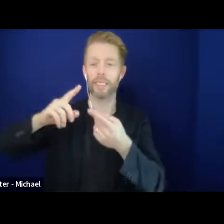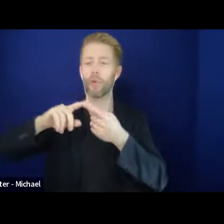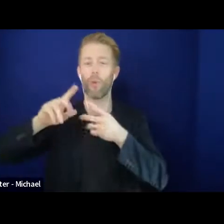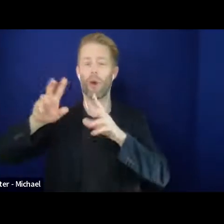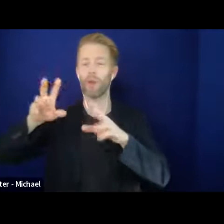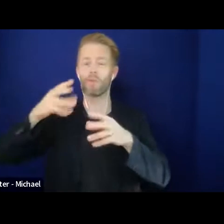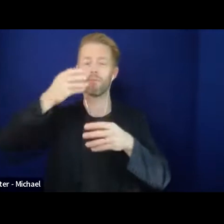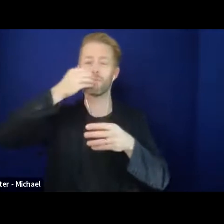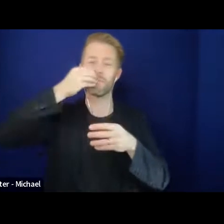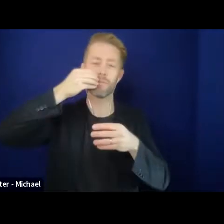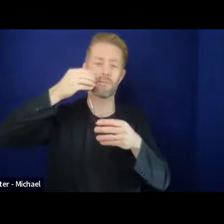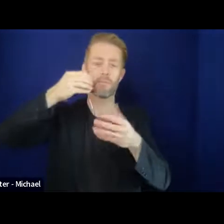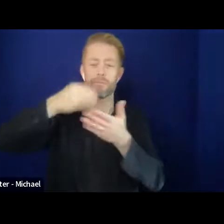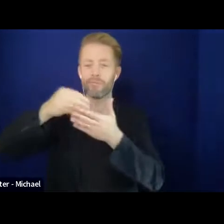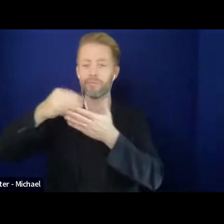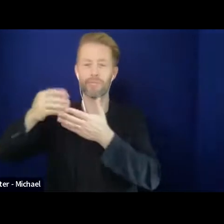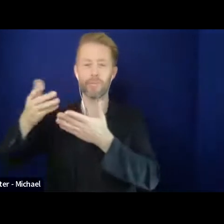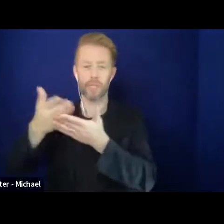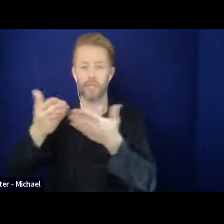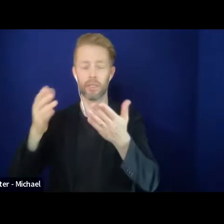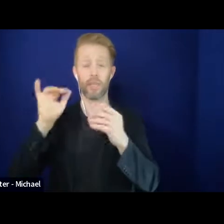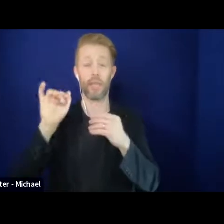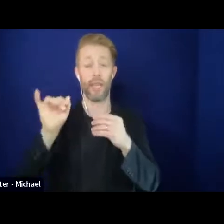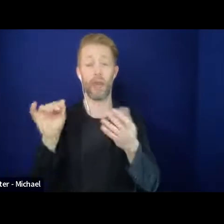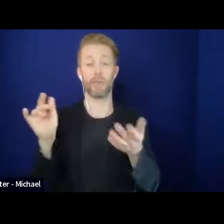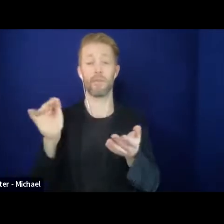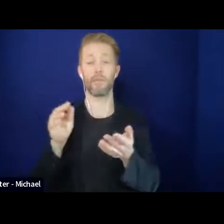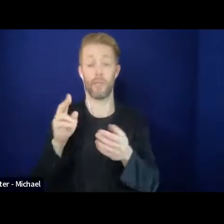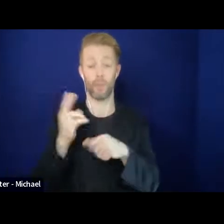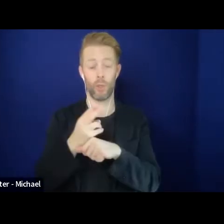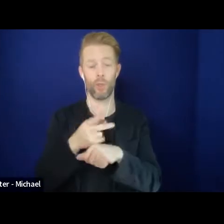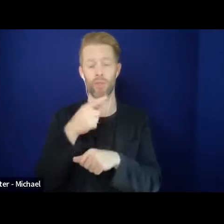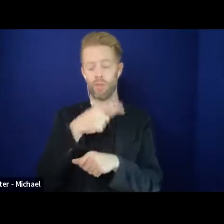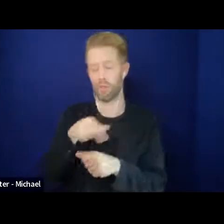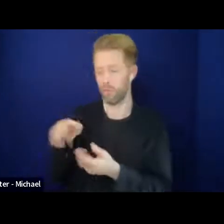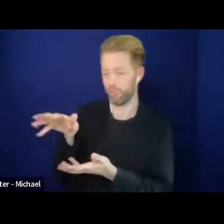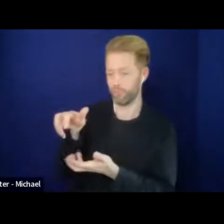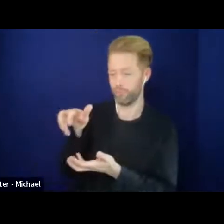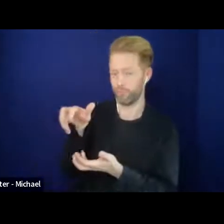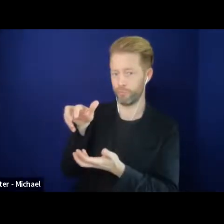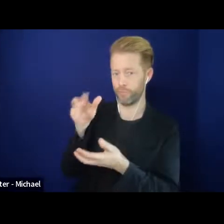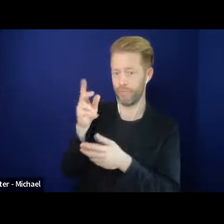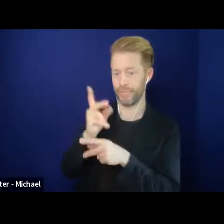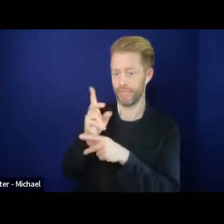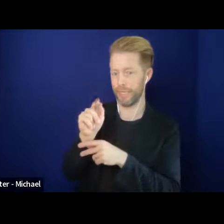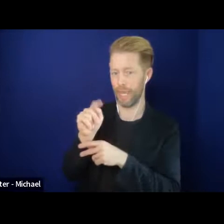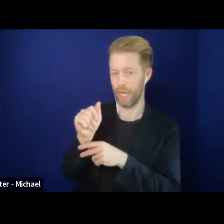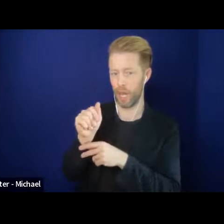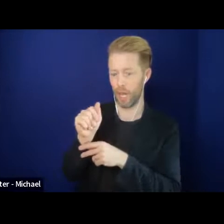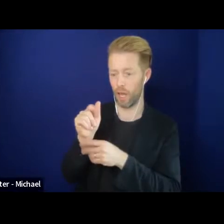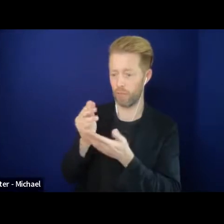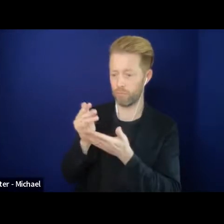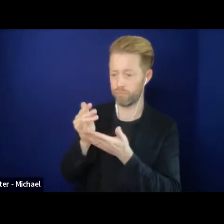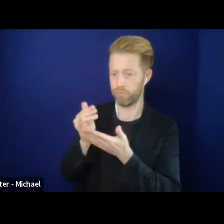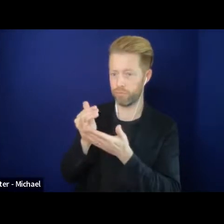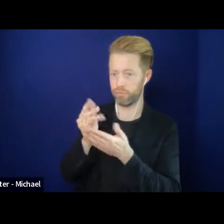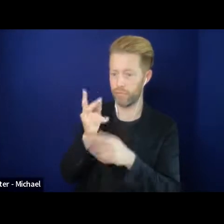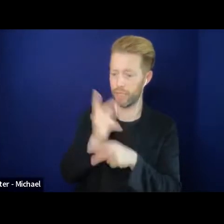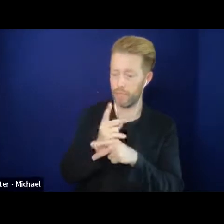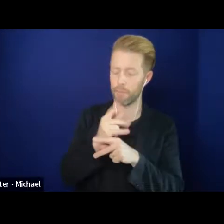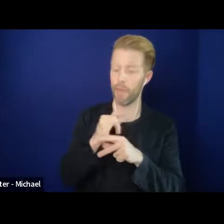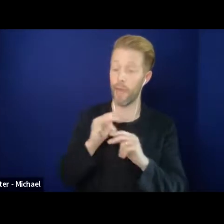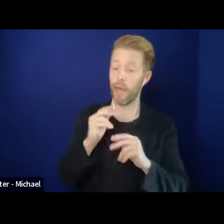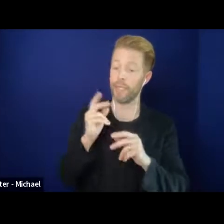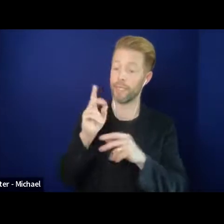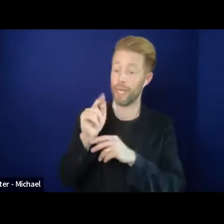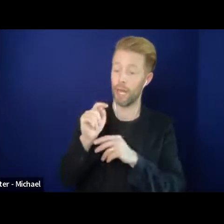All of these things retain the data that you input into them, and they use that to build a profile on you that